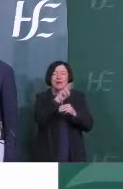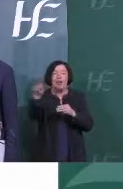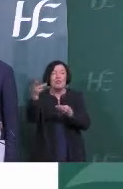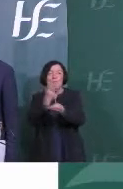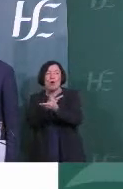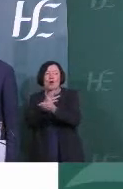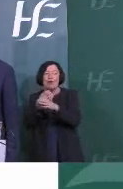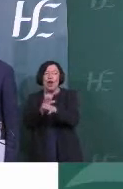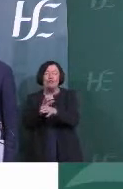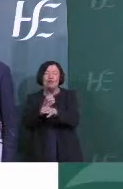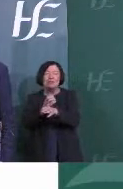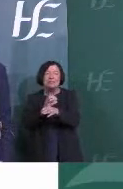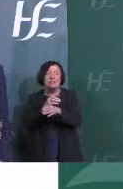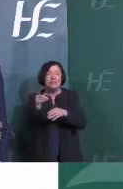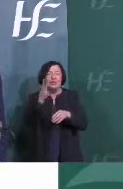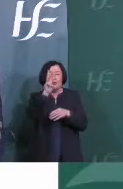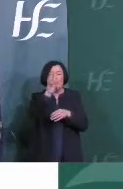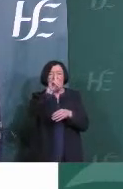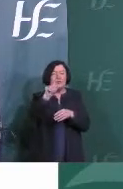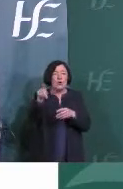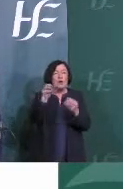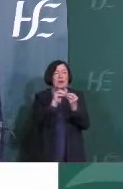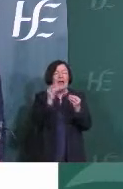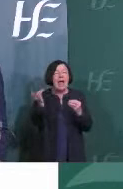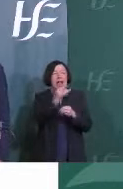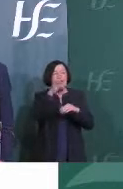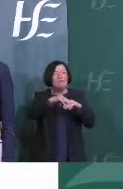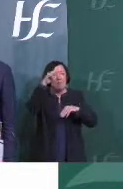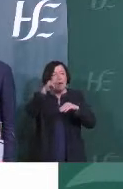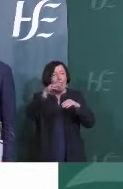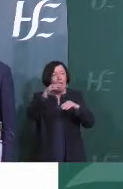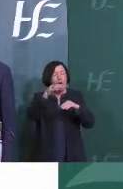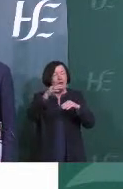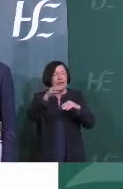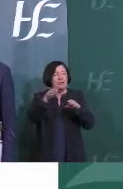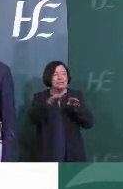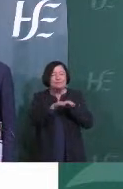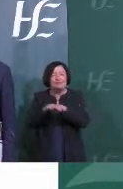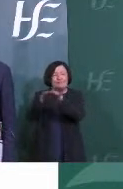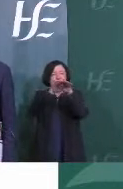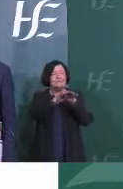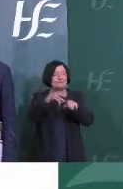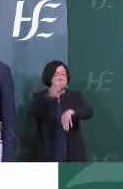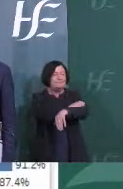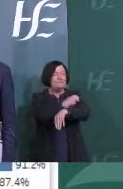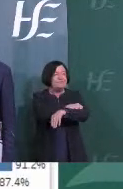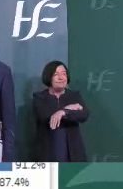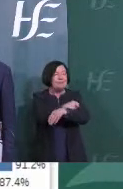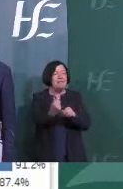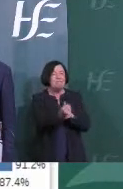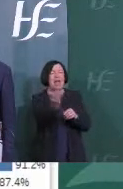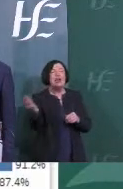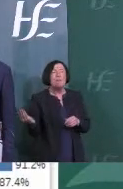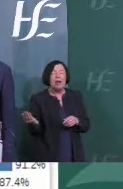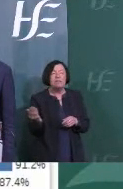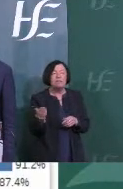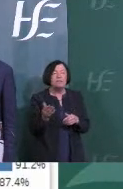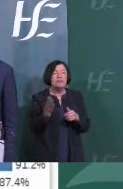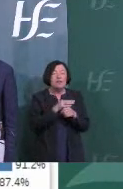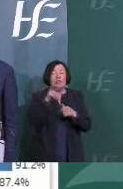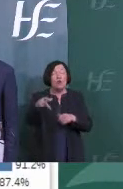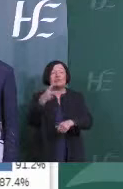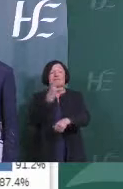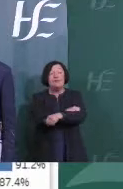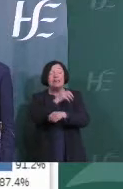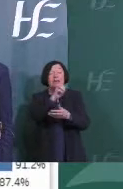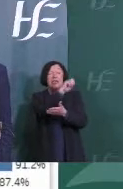see the comments of WHO and others calling for more equitable distribution of what vaccines are available. First dose